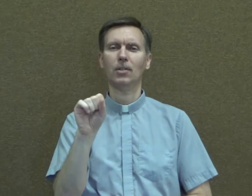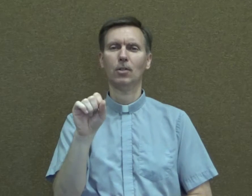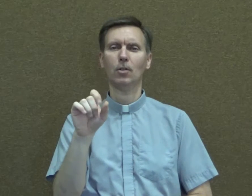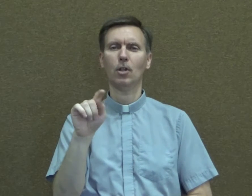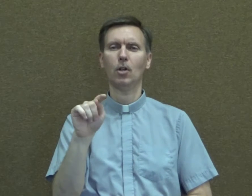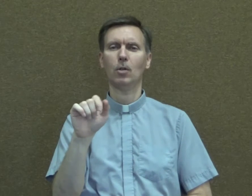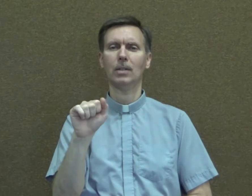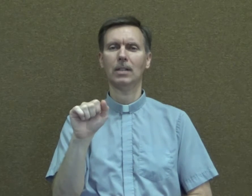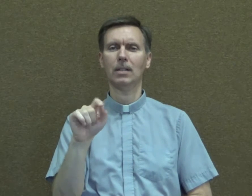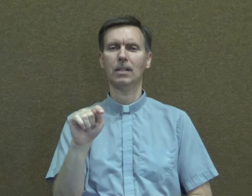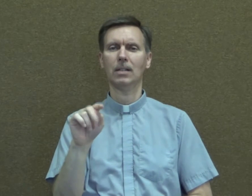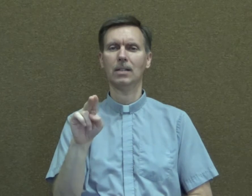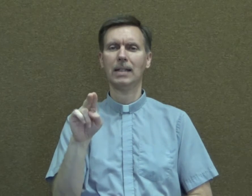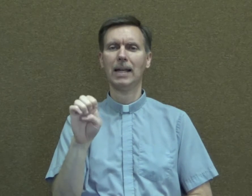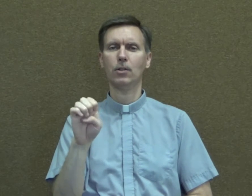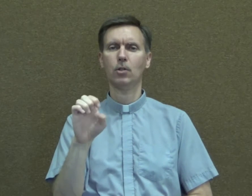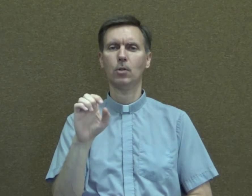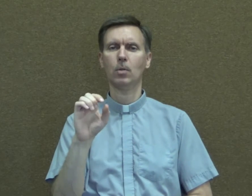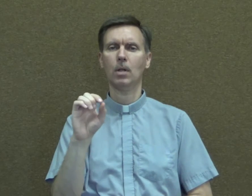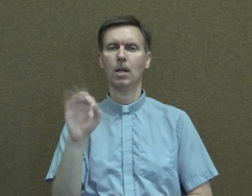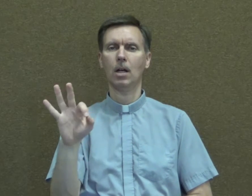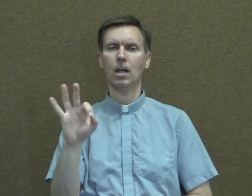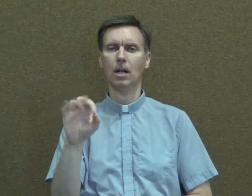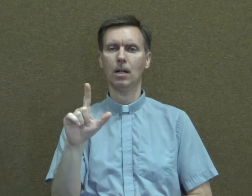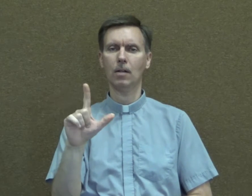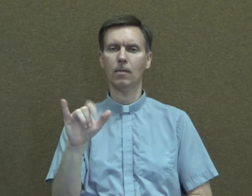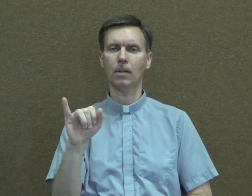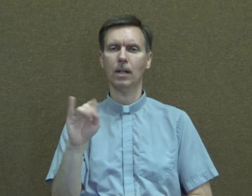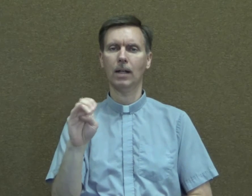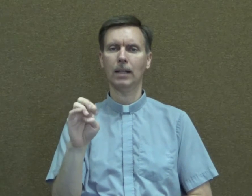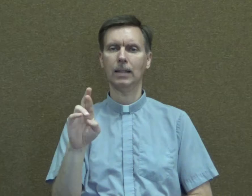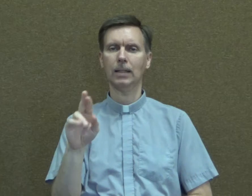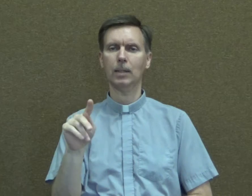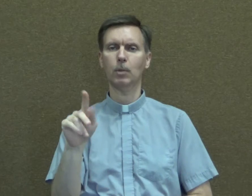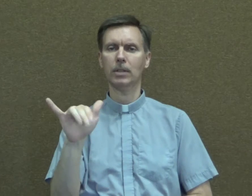You know, the Statue of Liberty.